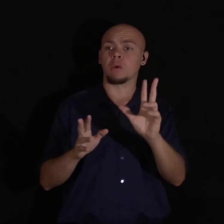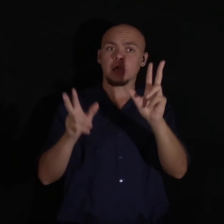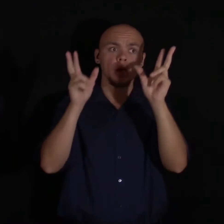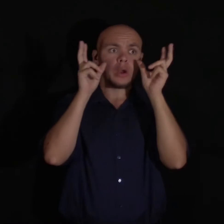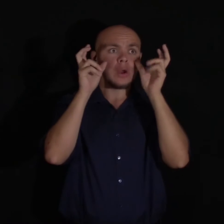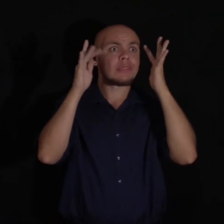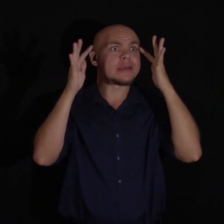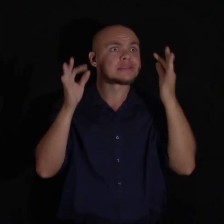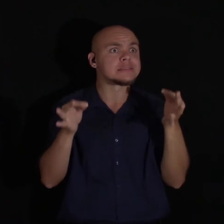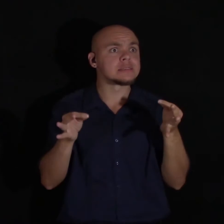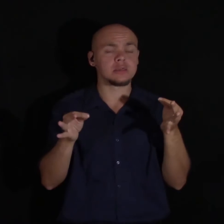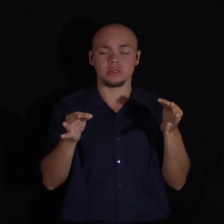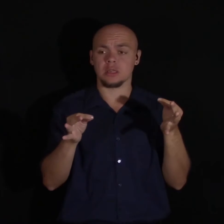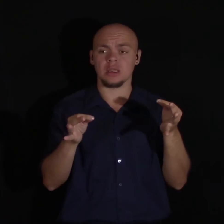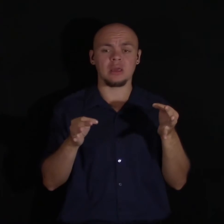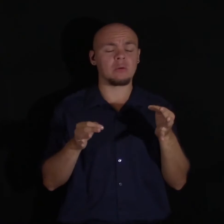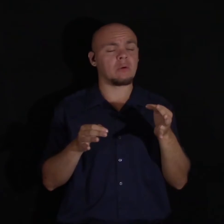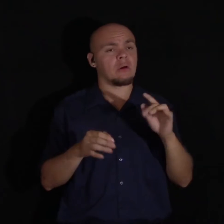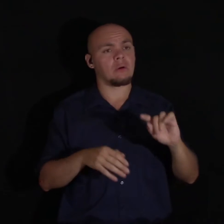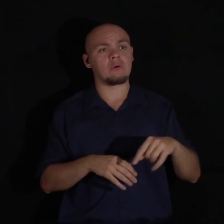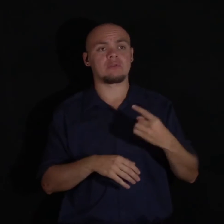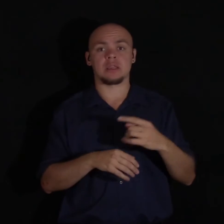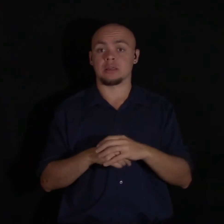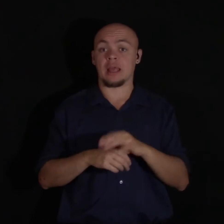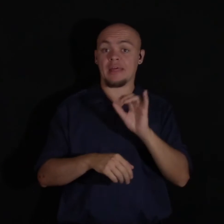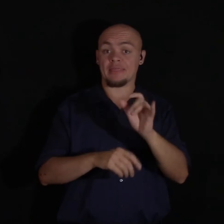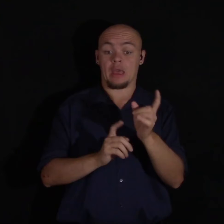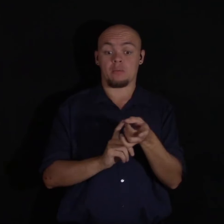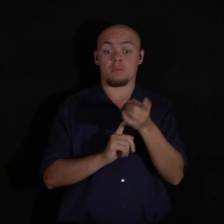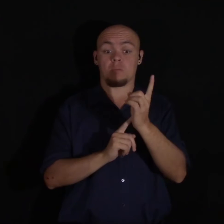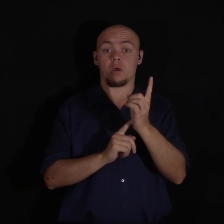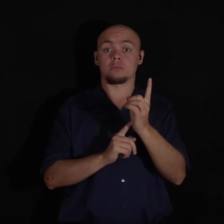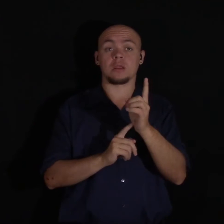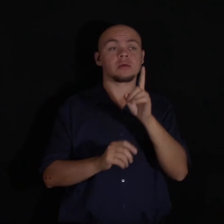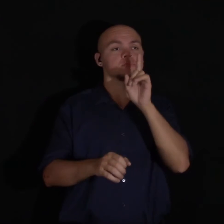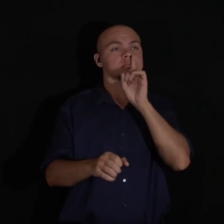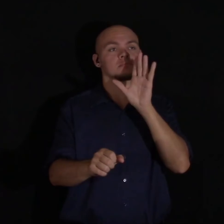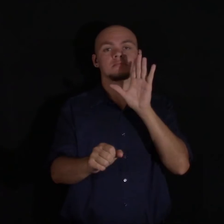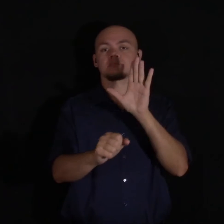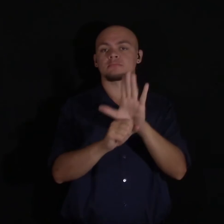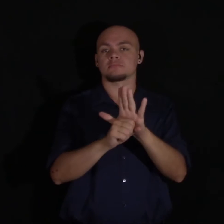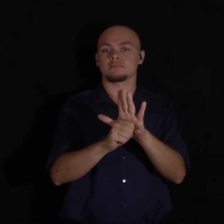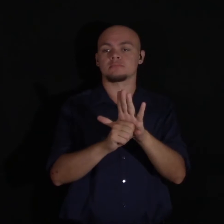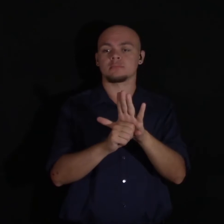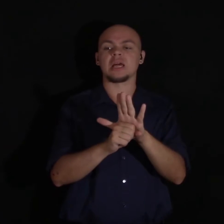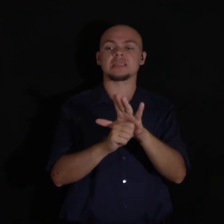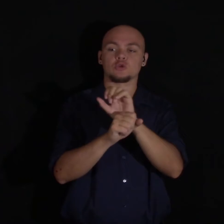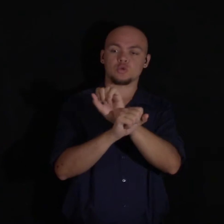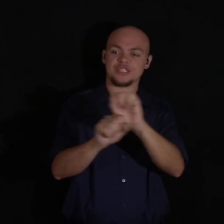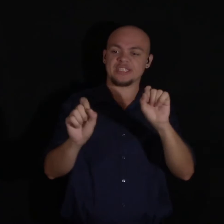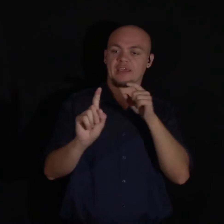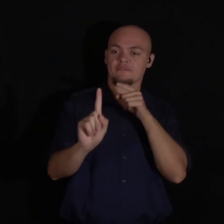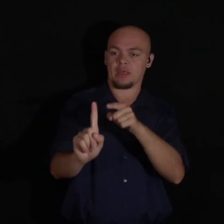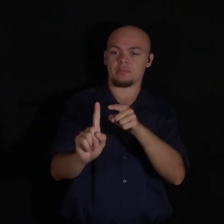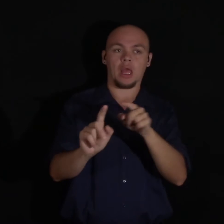of the court. He made, at that moment, a solemn vow to deliver him, and then looked around for the